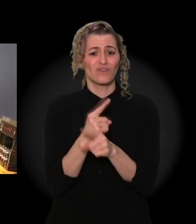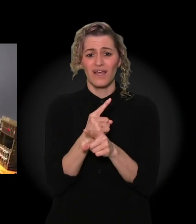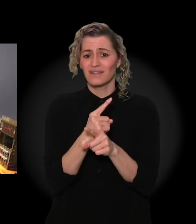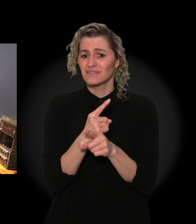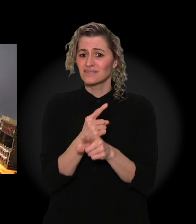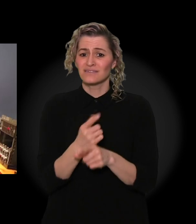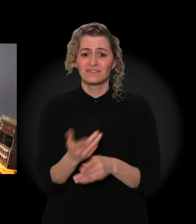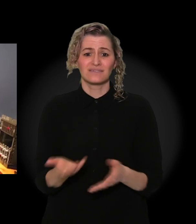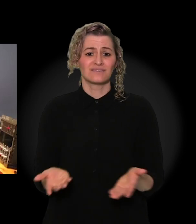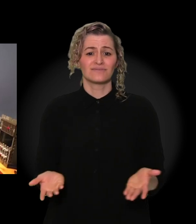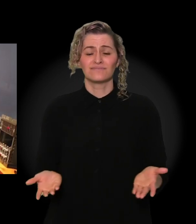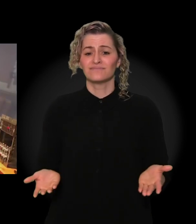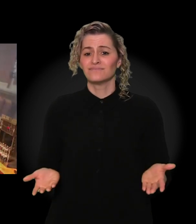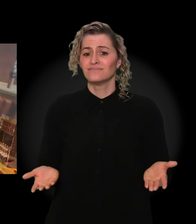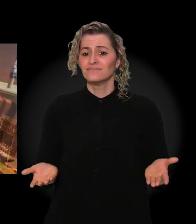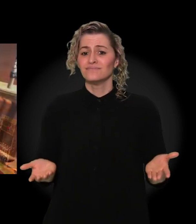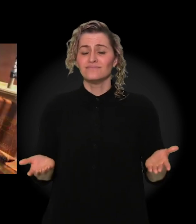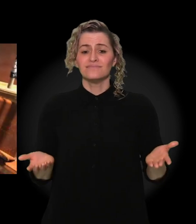right?